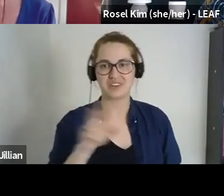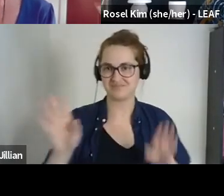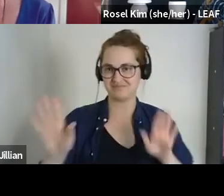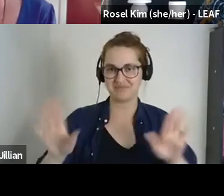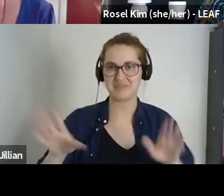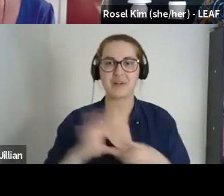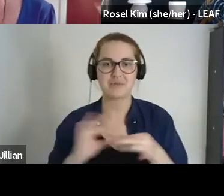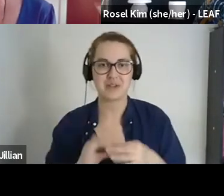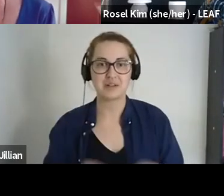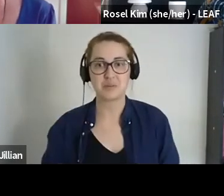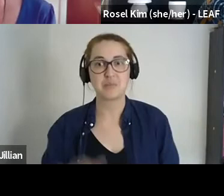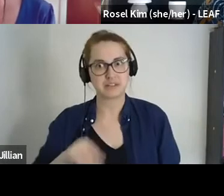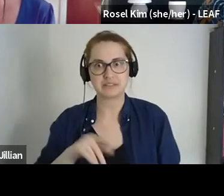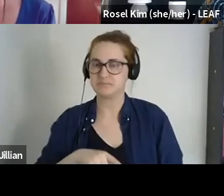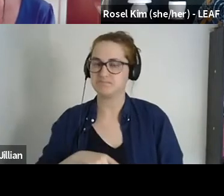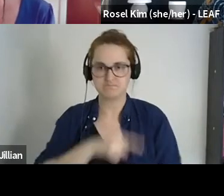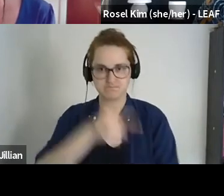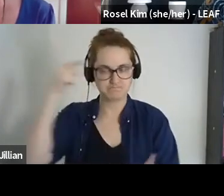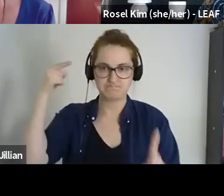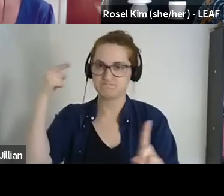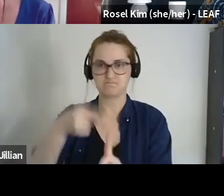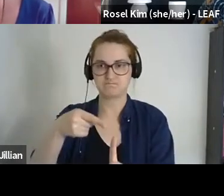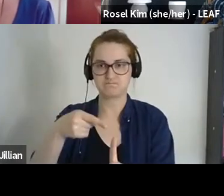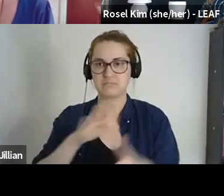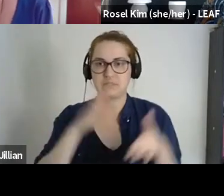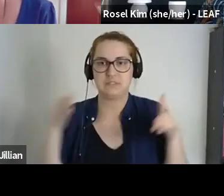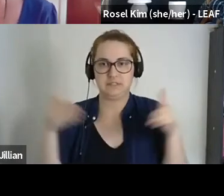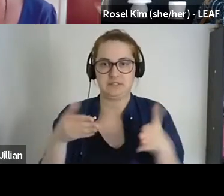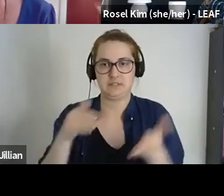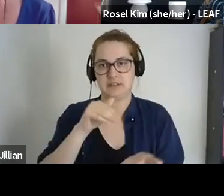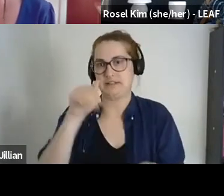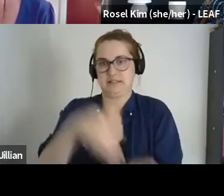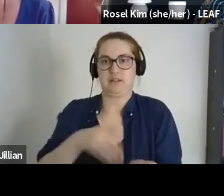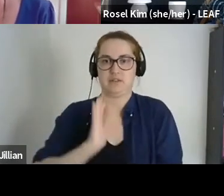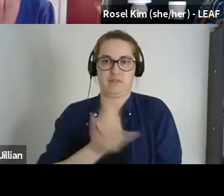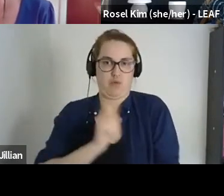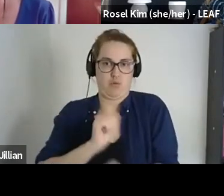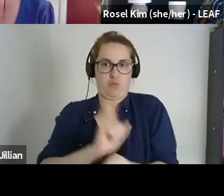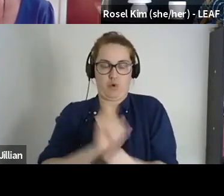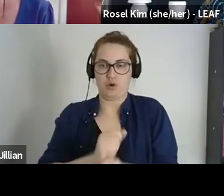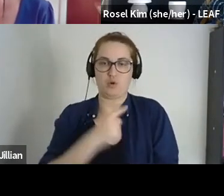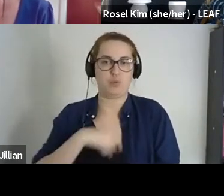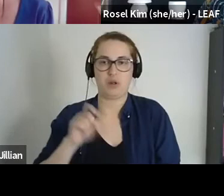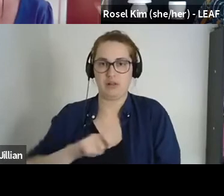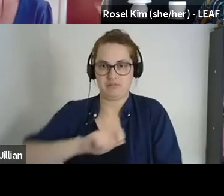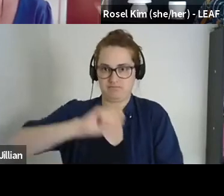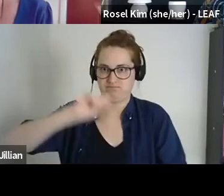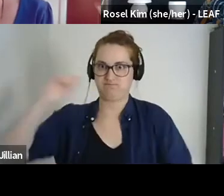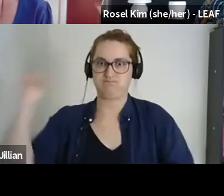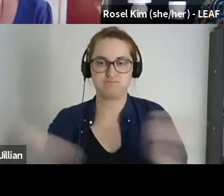to exactly why we're trying to do this webinar, and what we're trying to do here is to affect change, and we won't affect it without moving